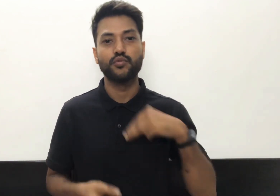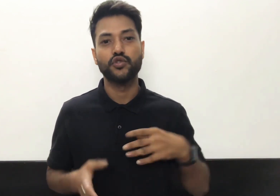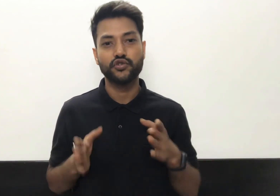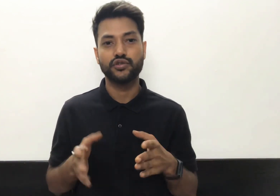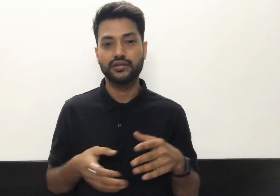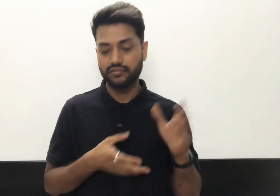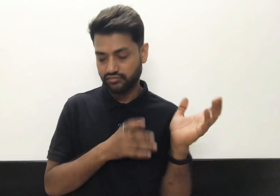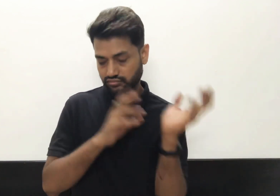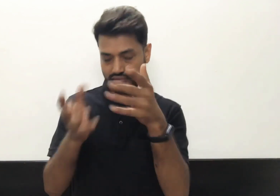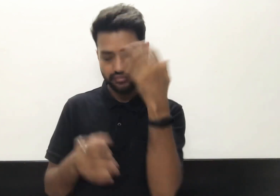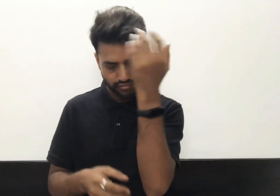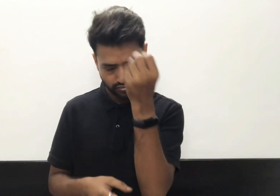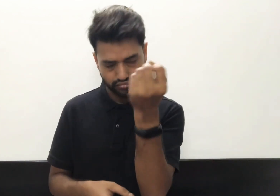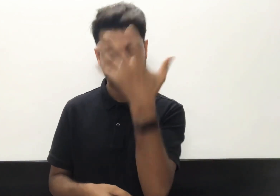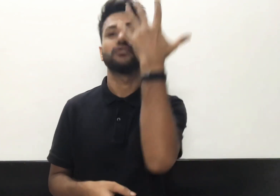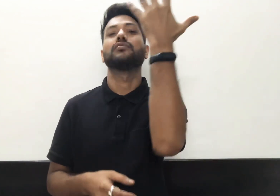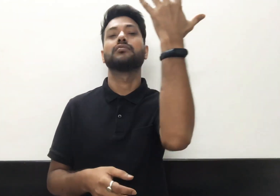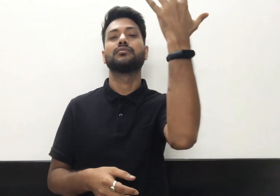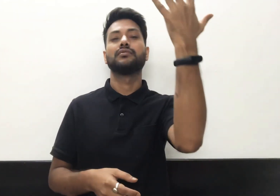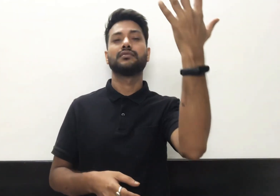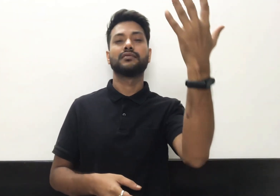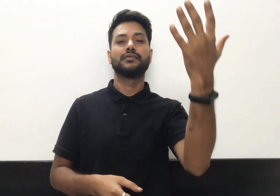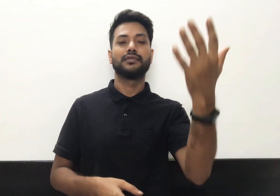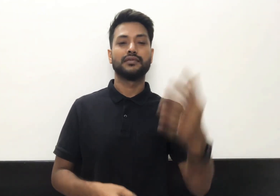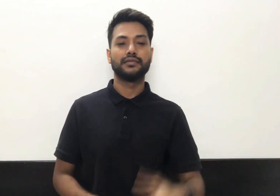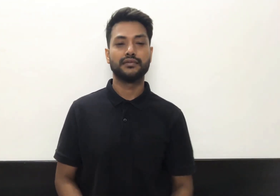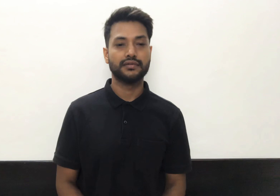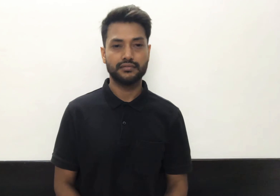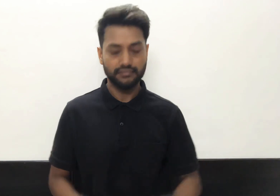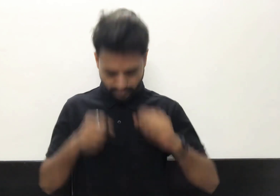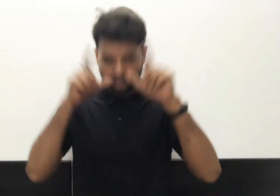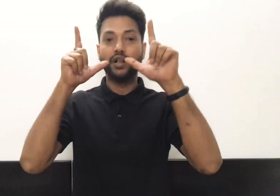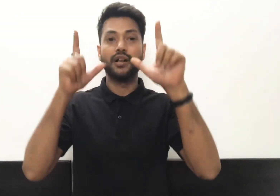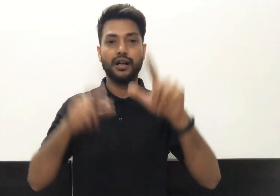it on his face. The guy got up screaming and